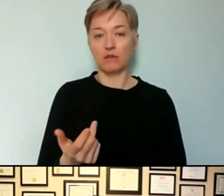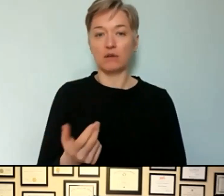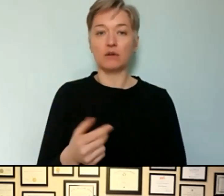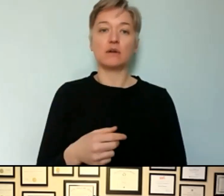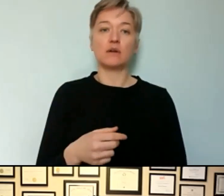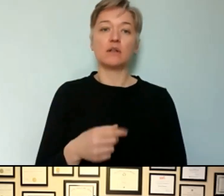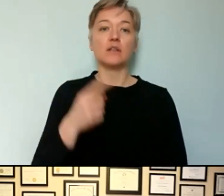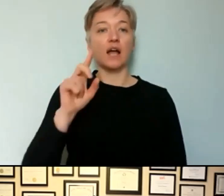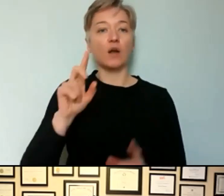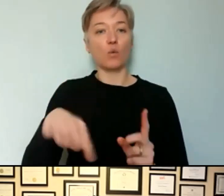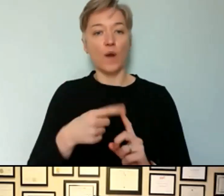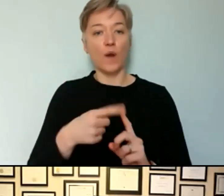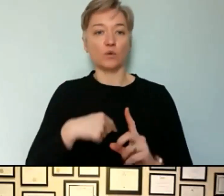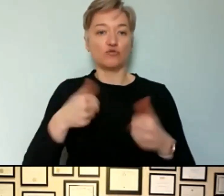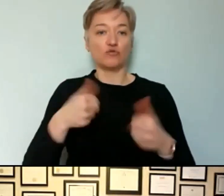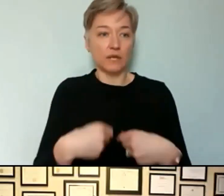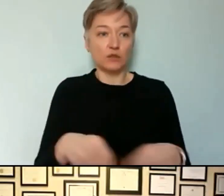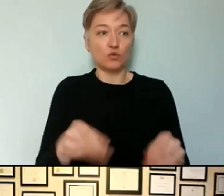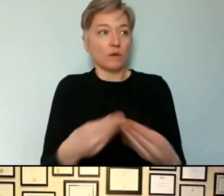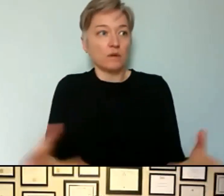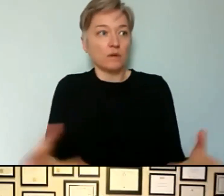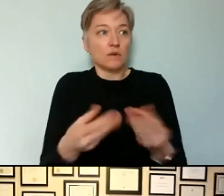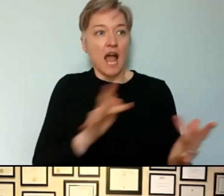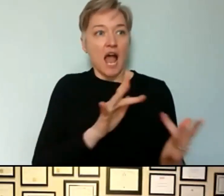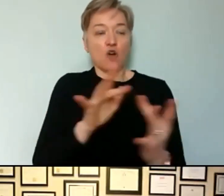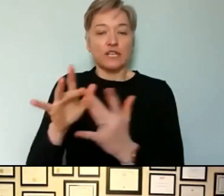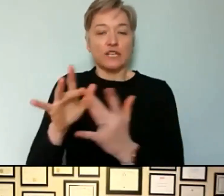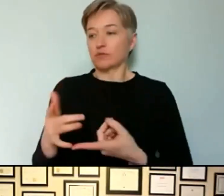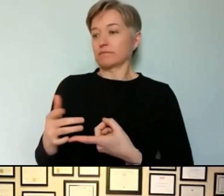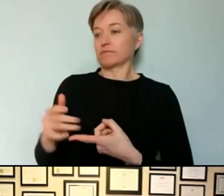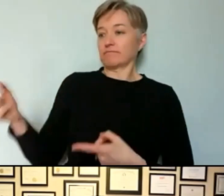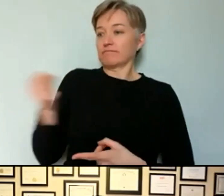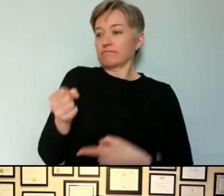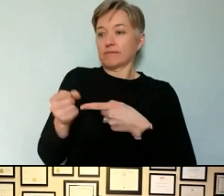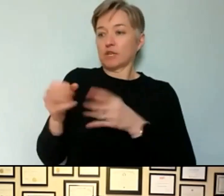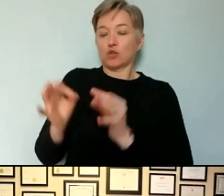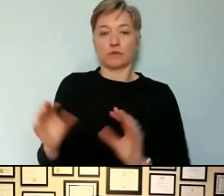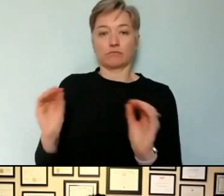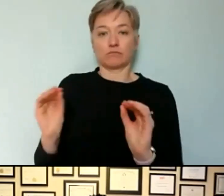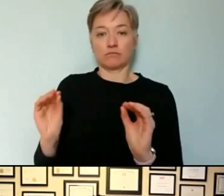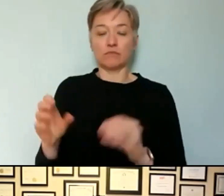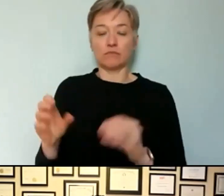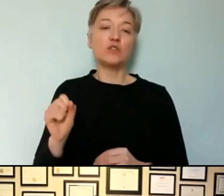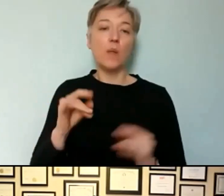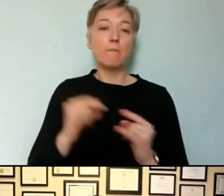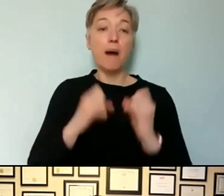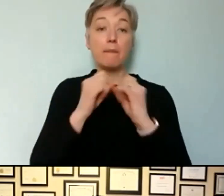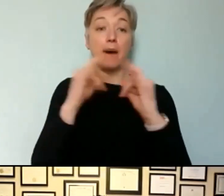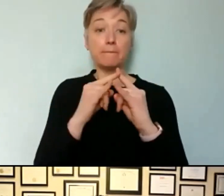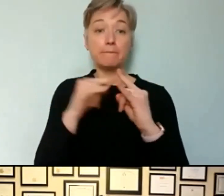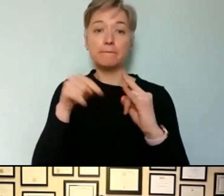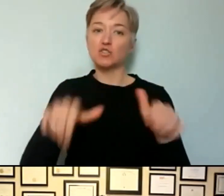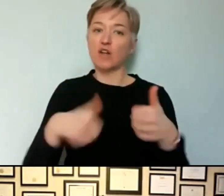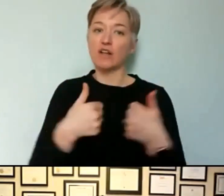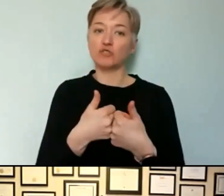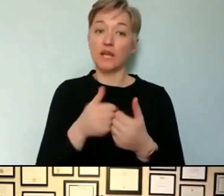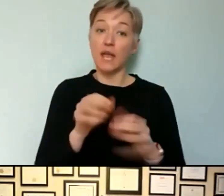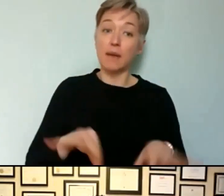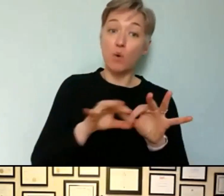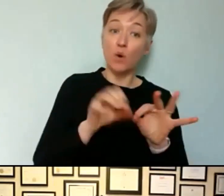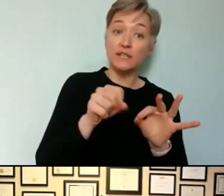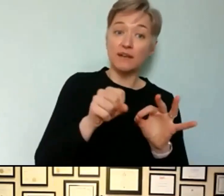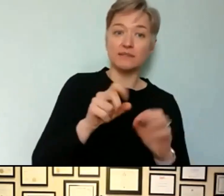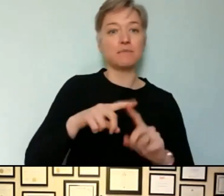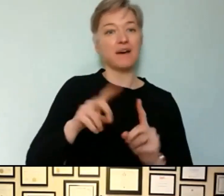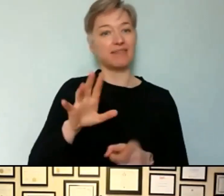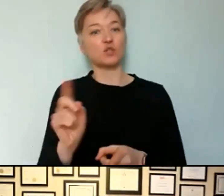trying to deliver this outreach. And so the pop-up model is challenging. It's challenging for many, many reasons. It's important, but no, this is an area